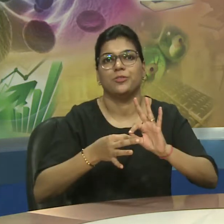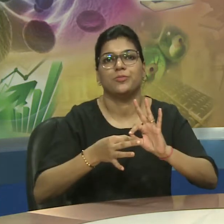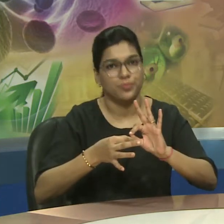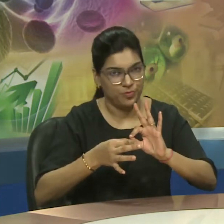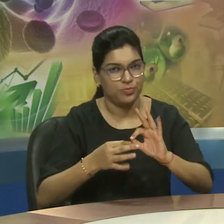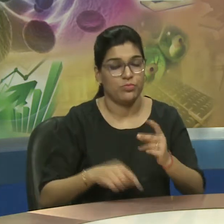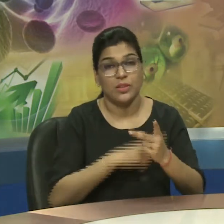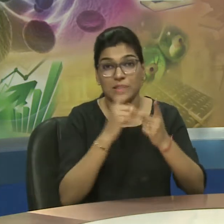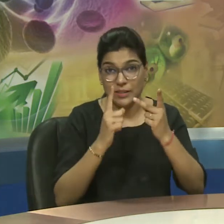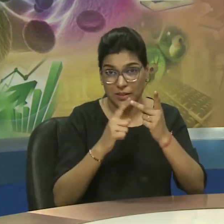First is